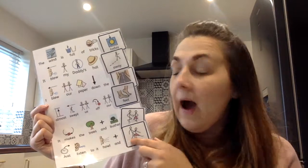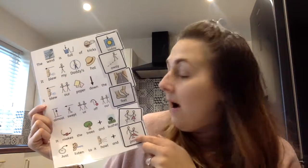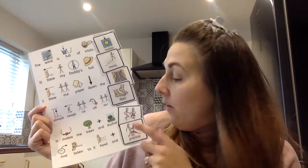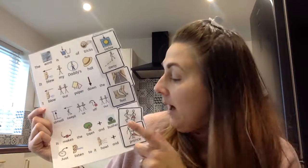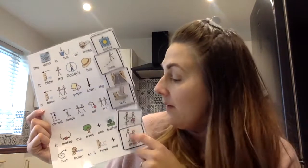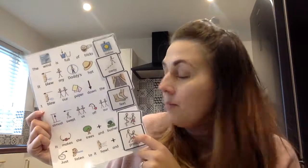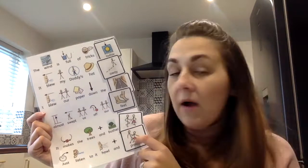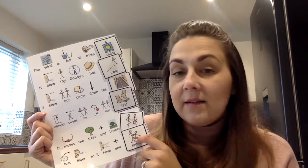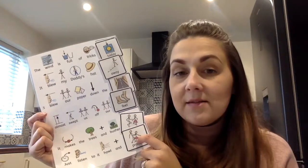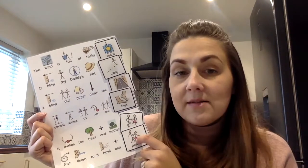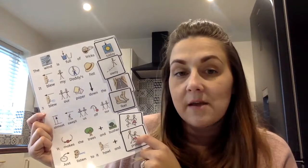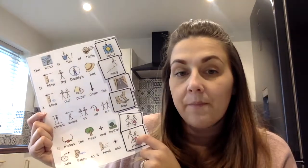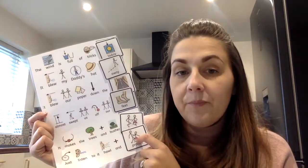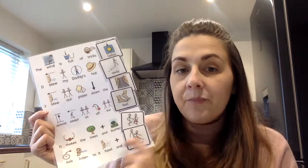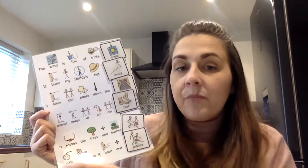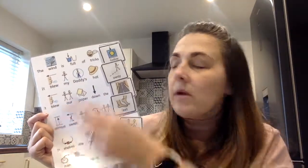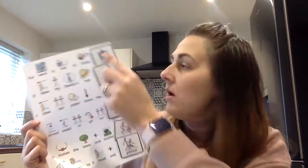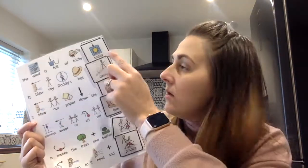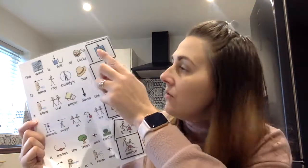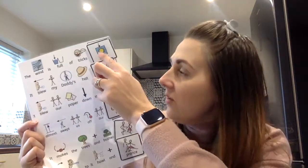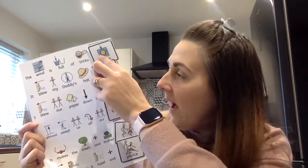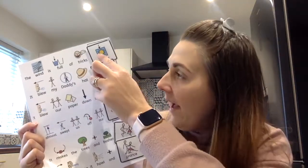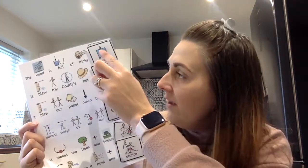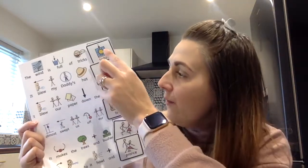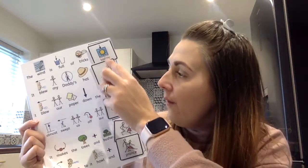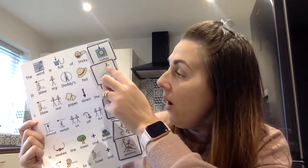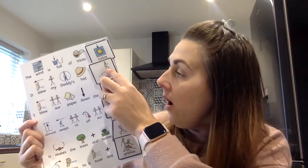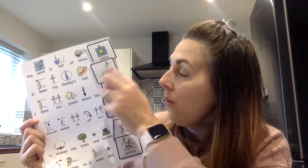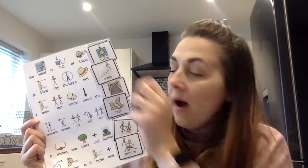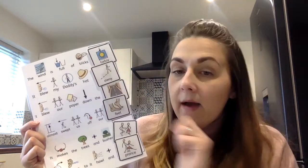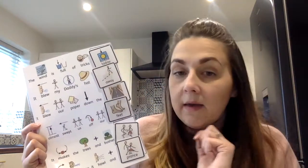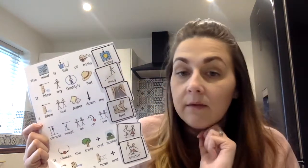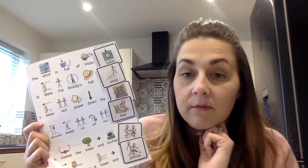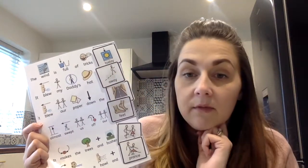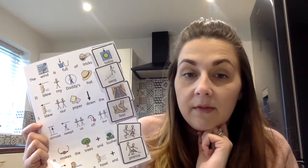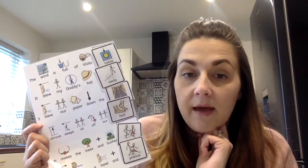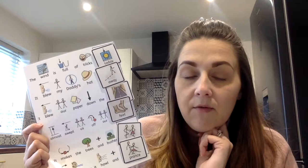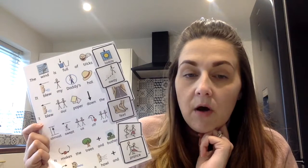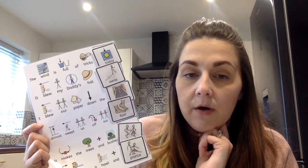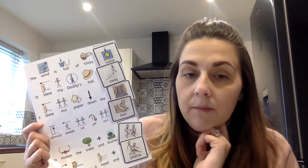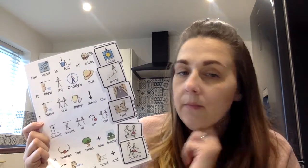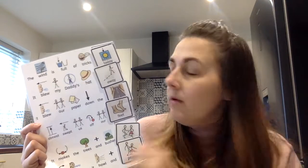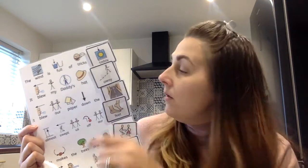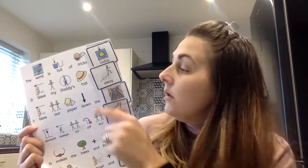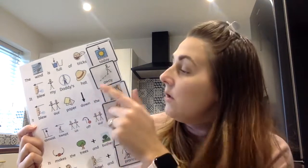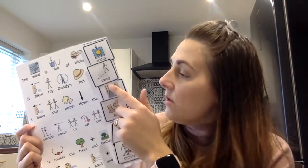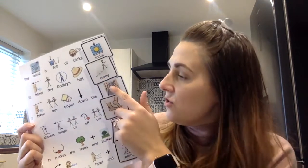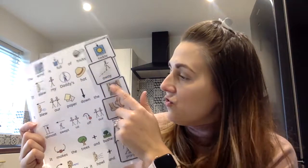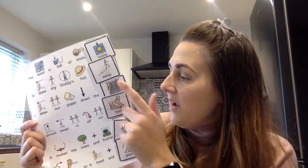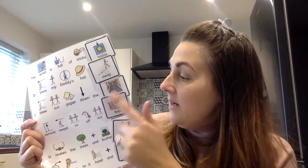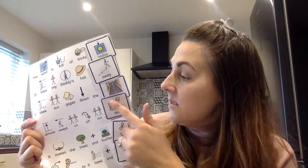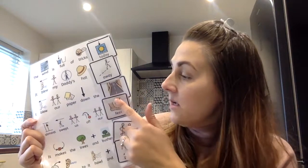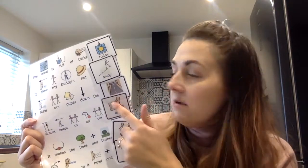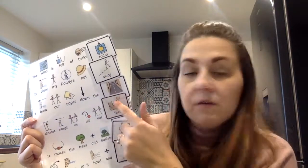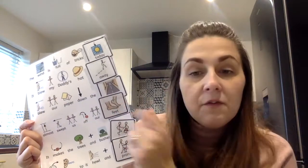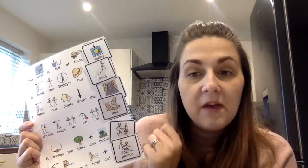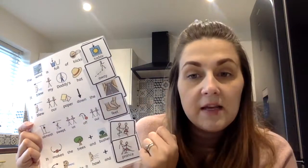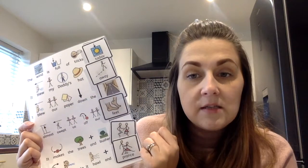howl and prance. Today, away. Do they rhyme? They rhyme? feet.